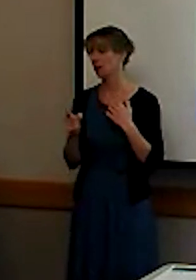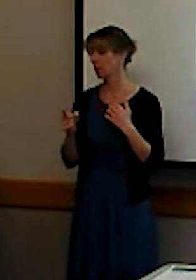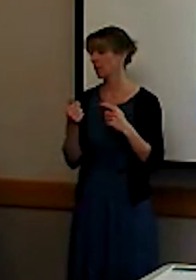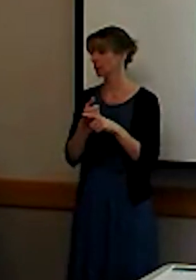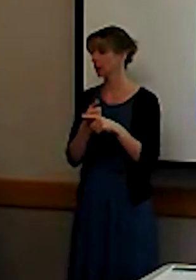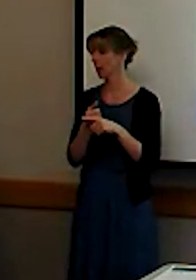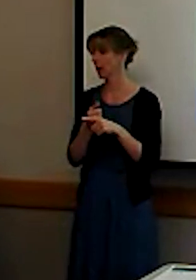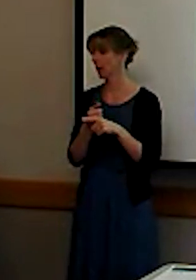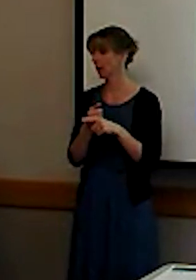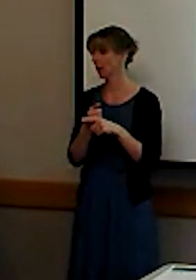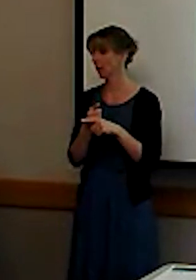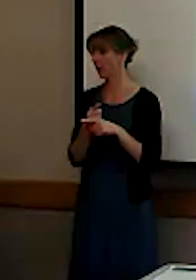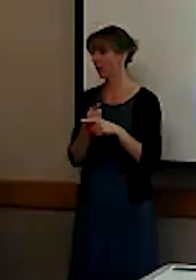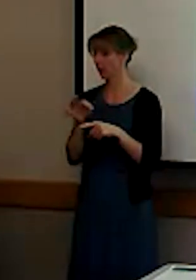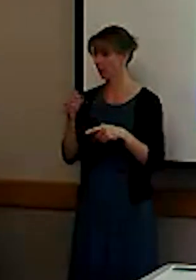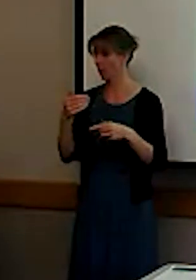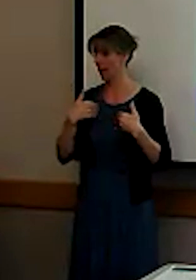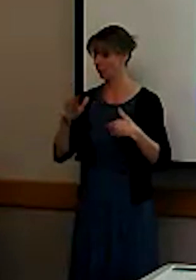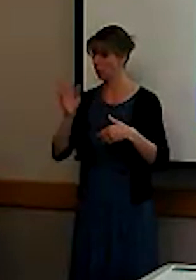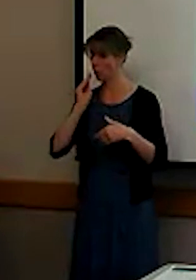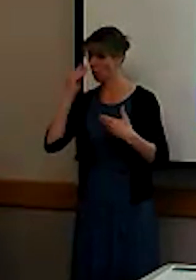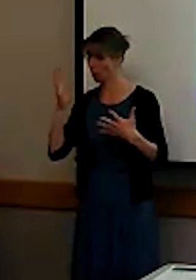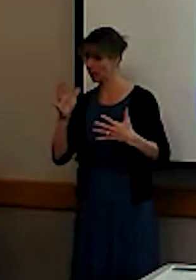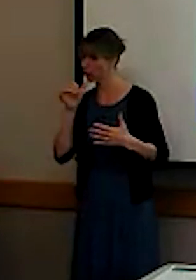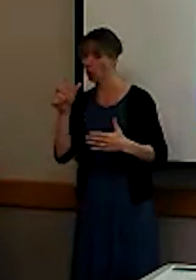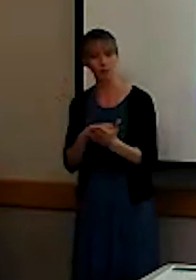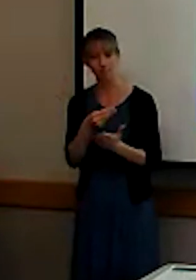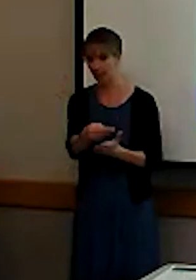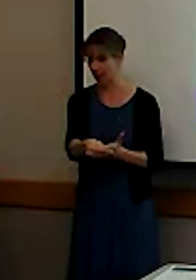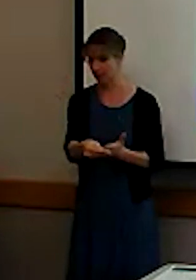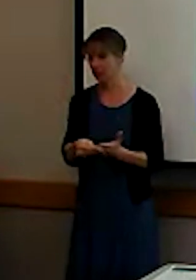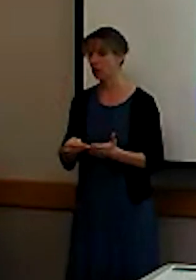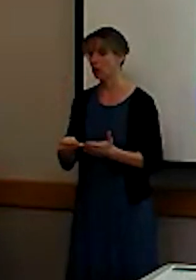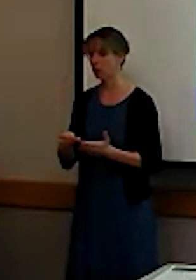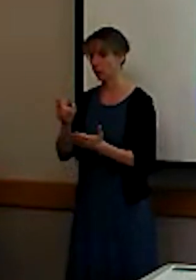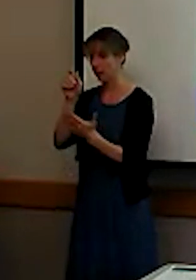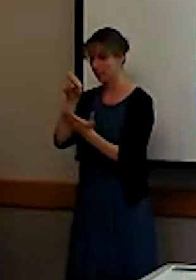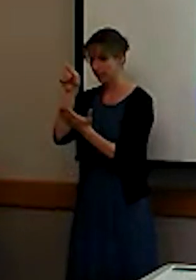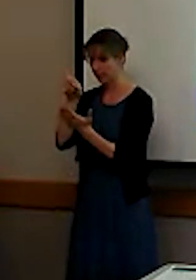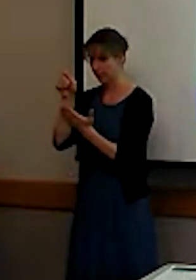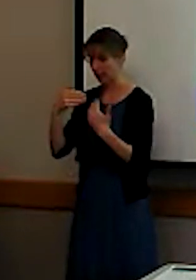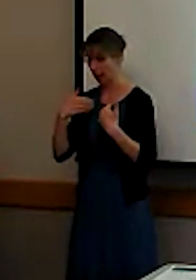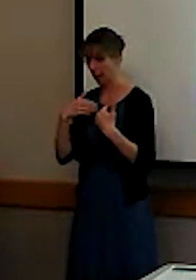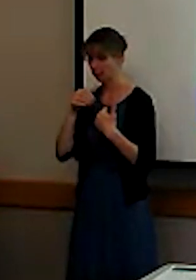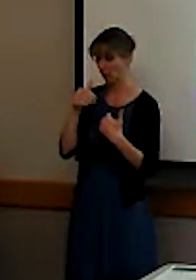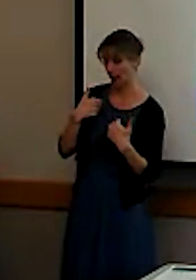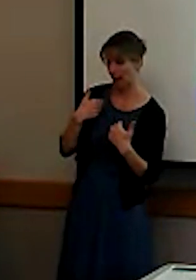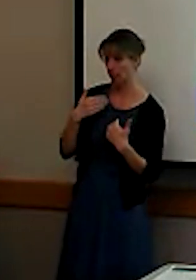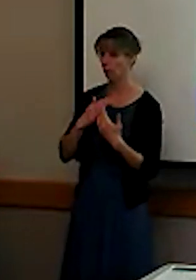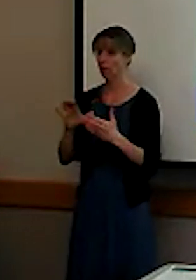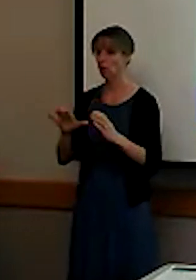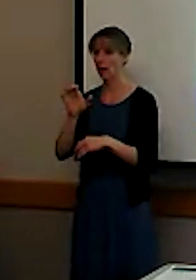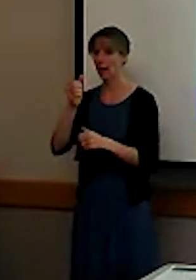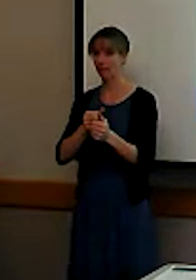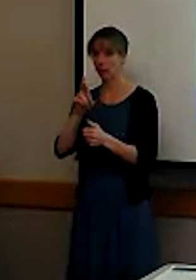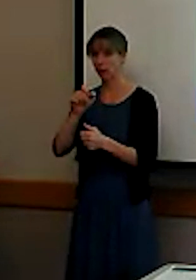they would go in there and I would have them, if you have it at home, you don't have to buy it. So they would check the box and they would do this. So I would do this with every